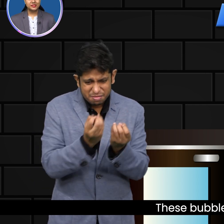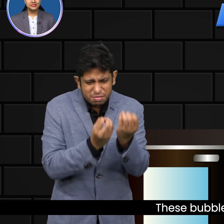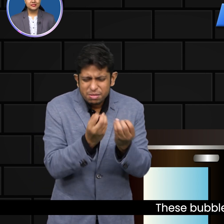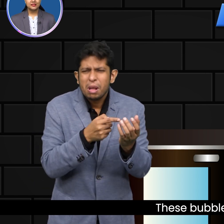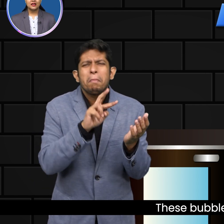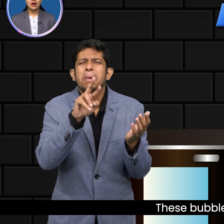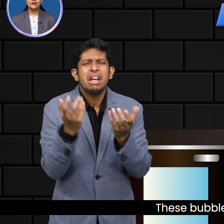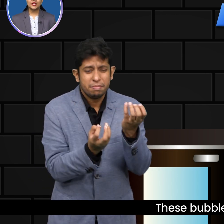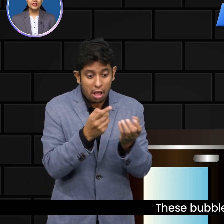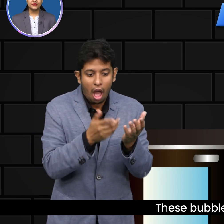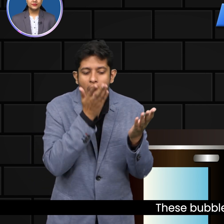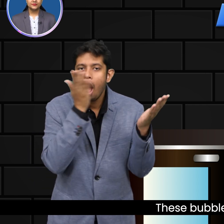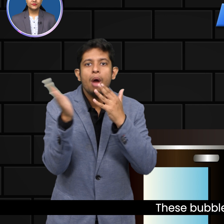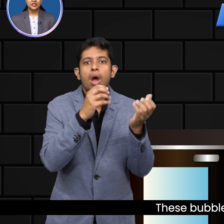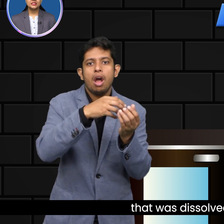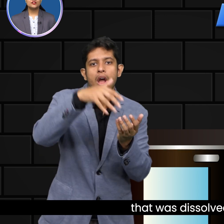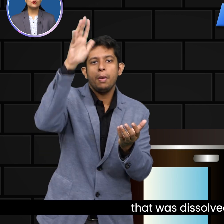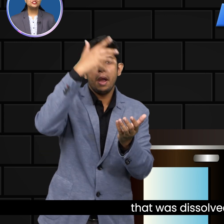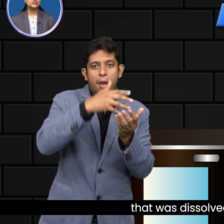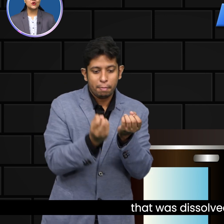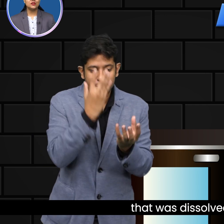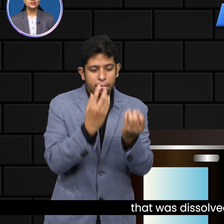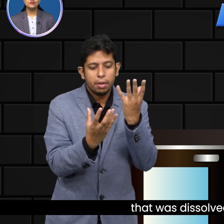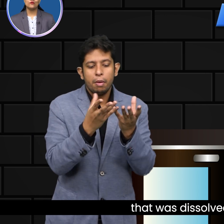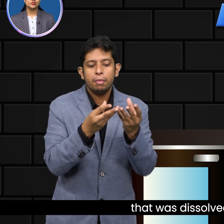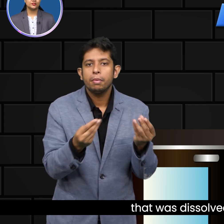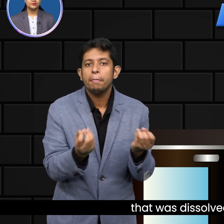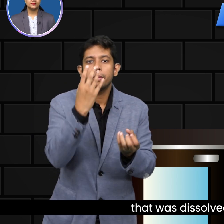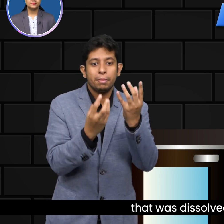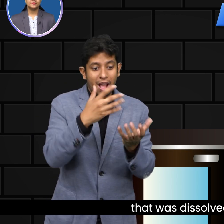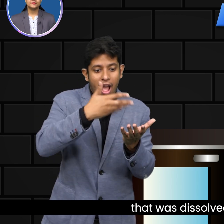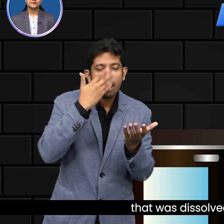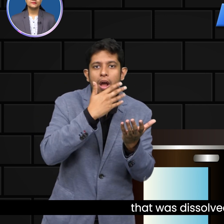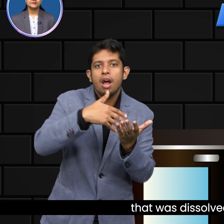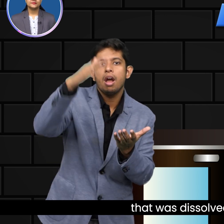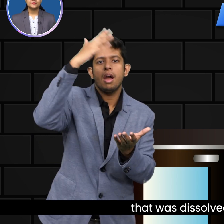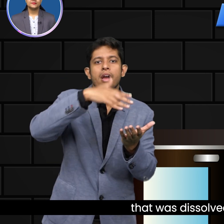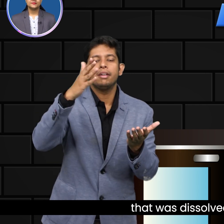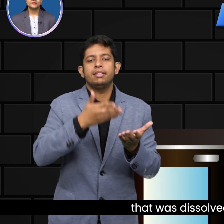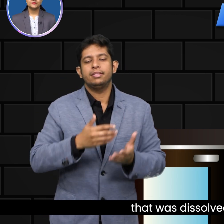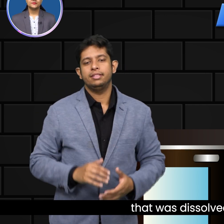These bubbles are air that was dissolved in the water.